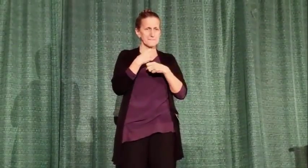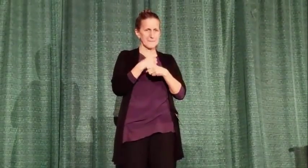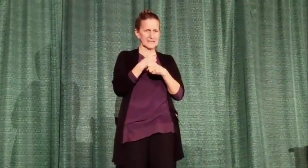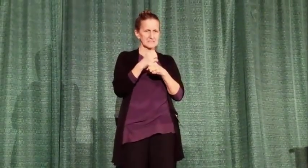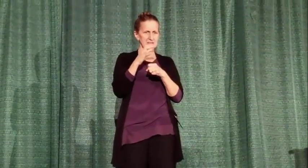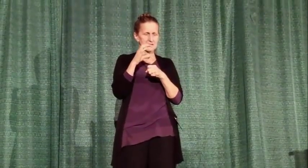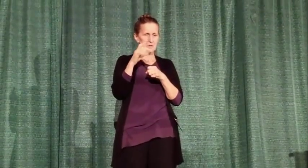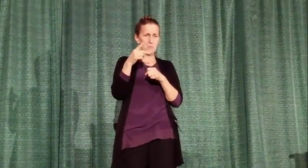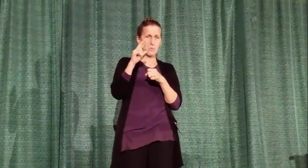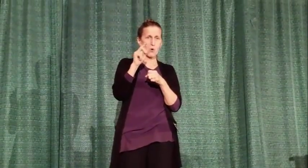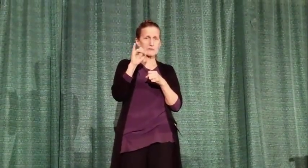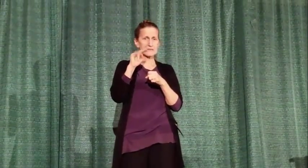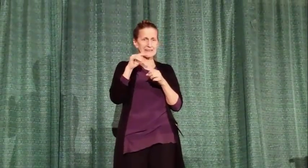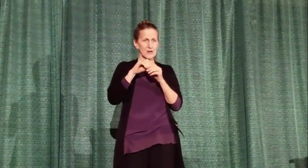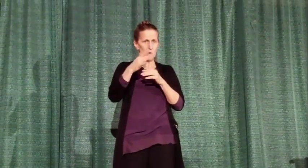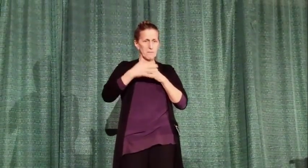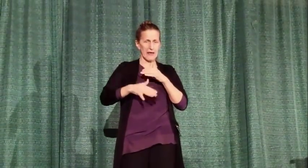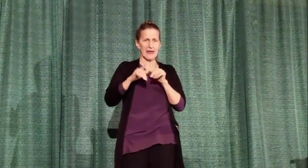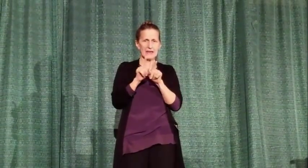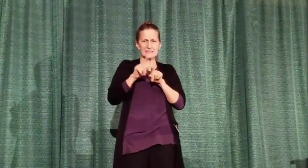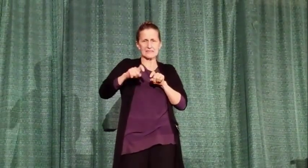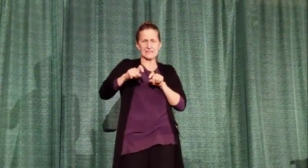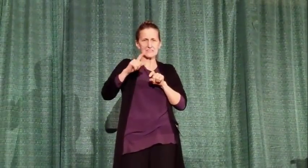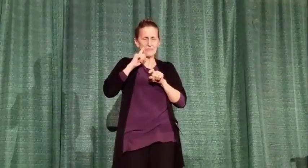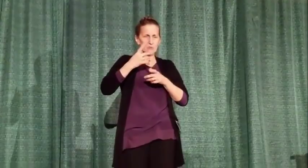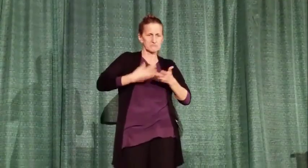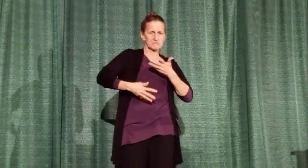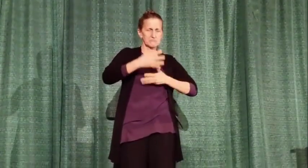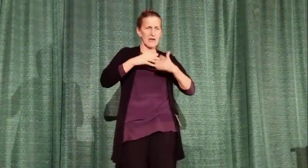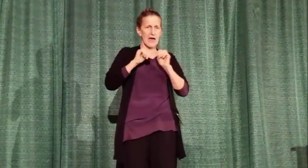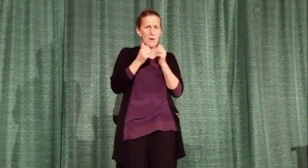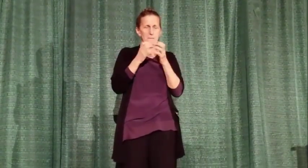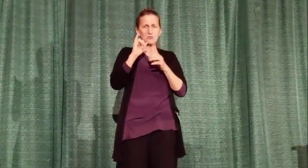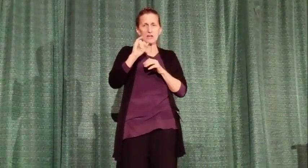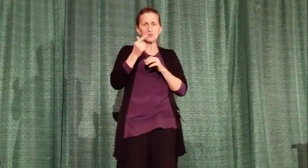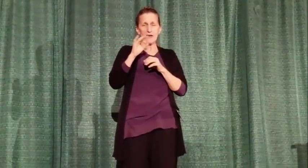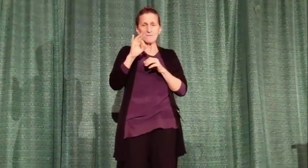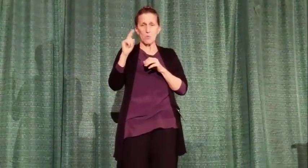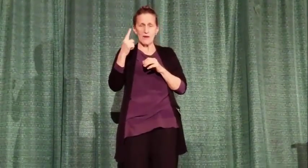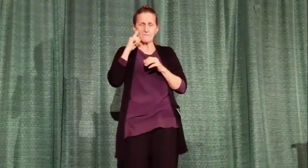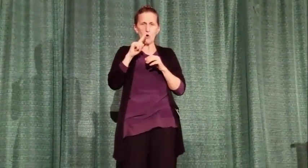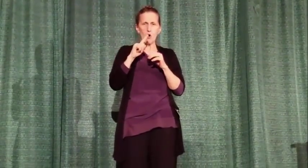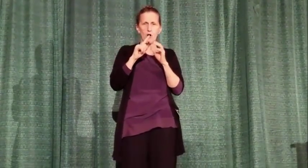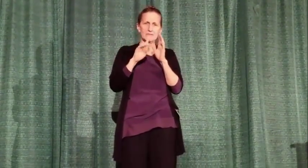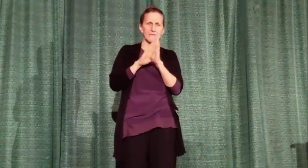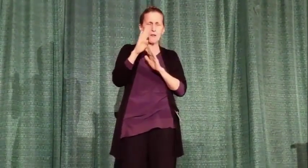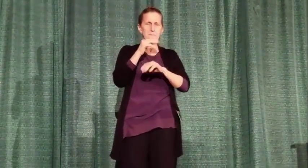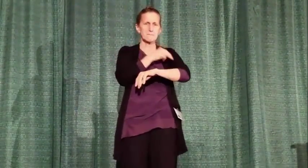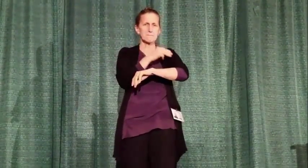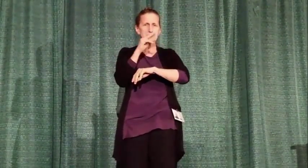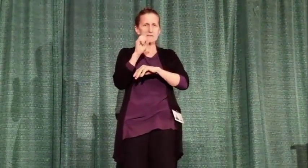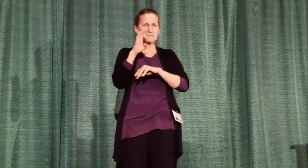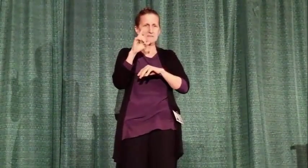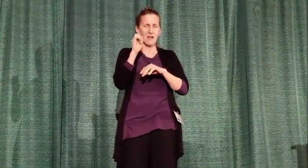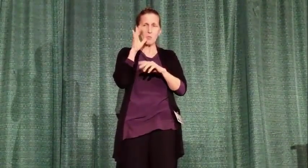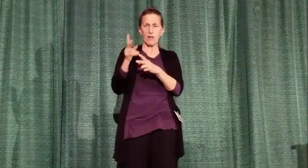bloodstream as it needs to generate the amount of IGF-1 it needs for muscle development and good health. It'll make what it needs.